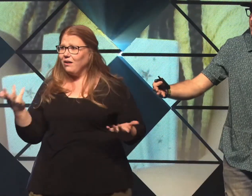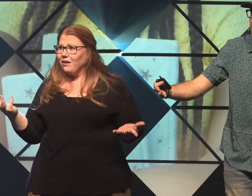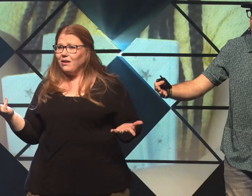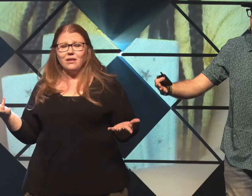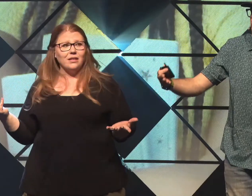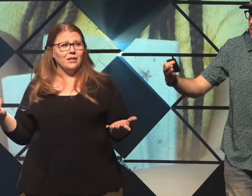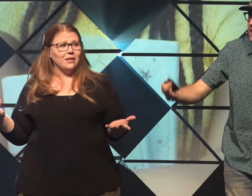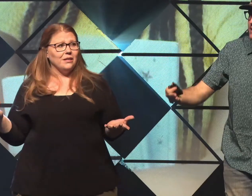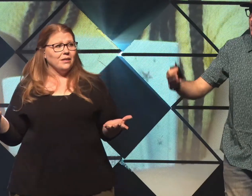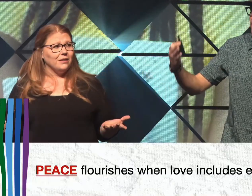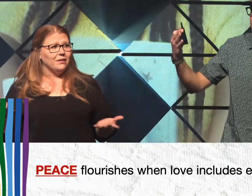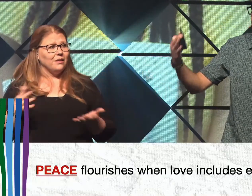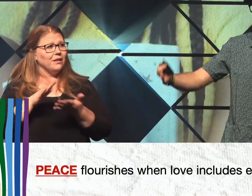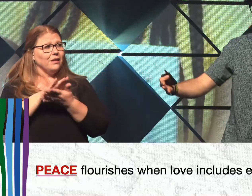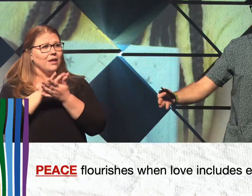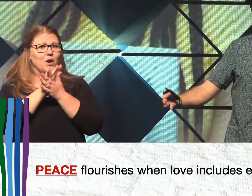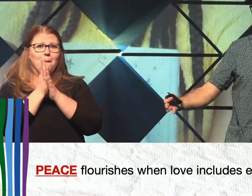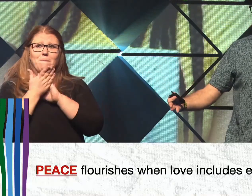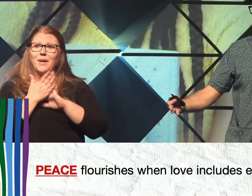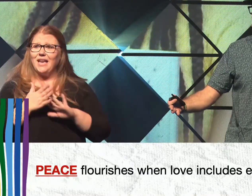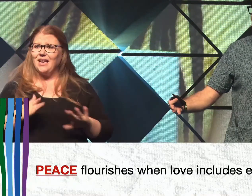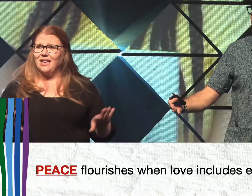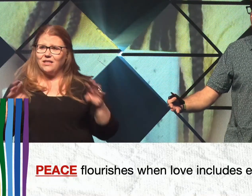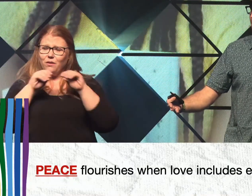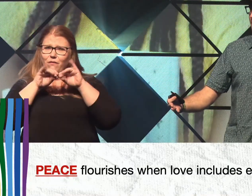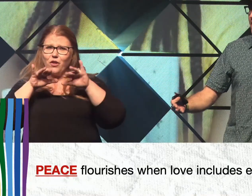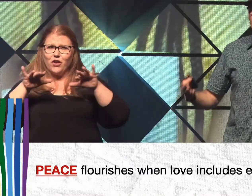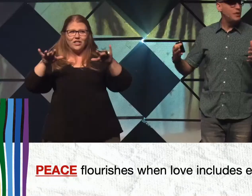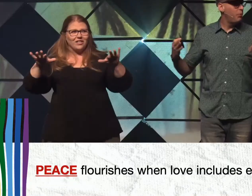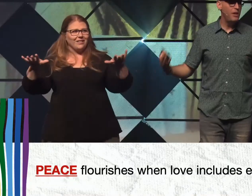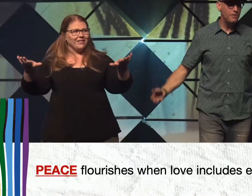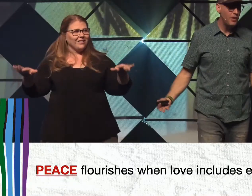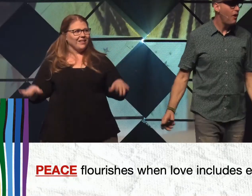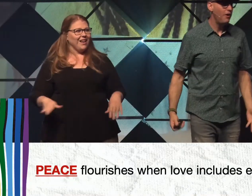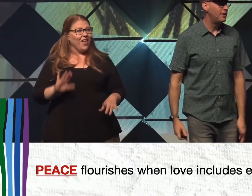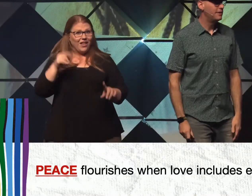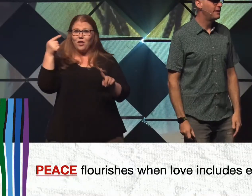everyone, peace flourishes. And that's the